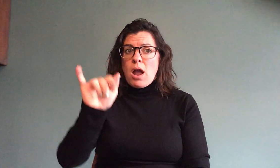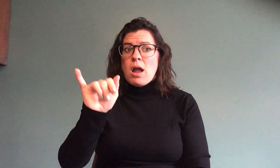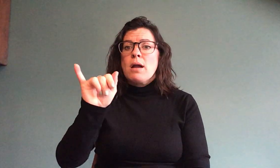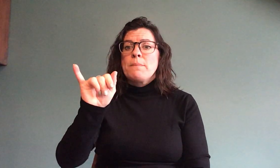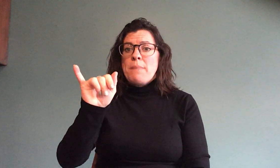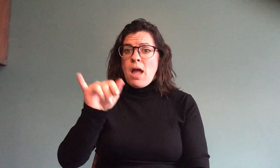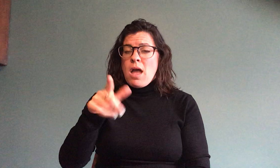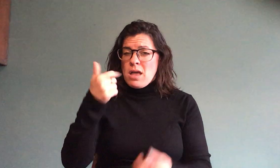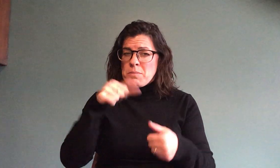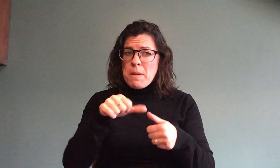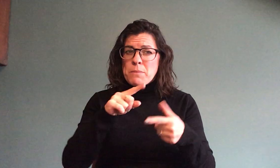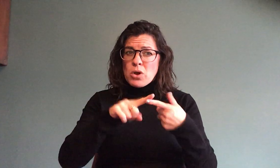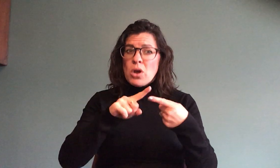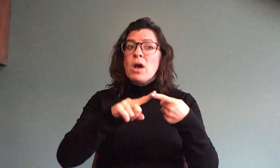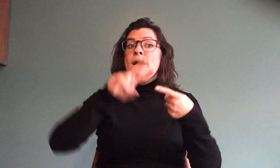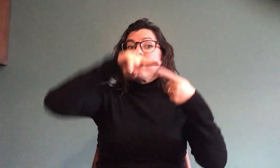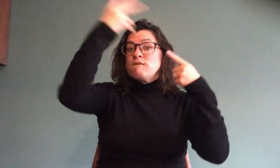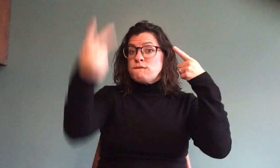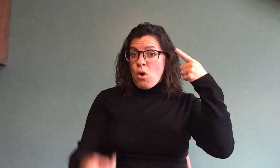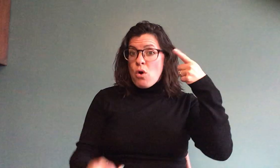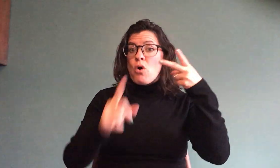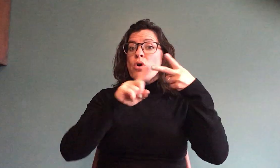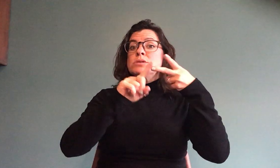the category is we're in?